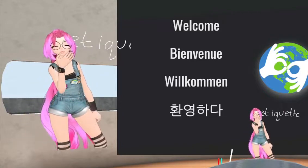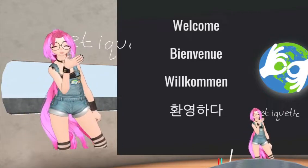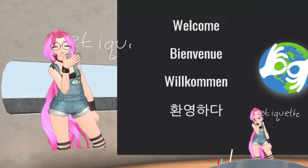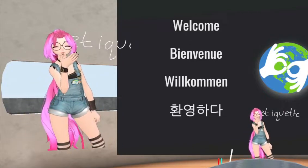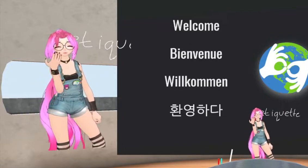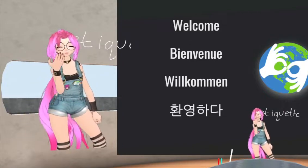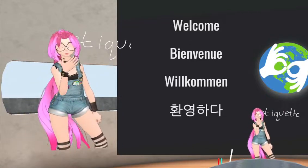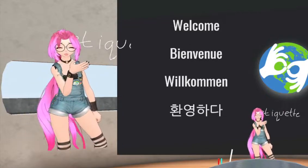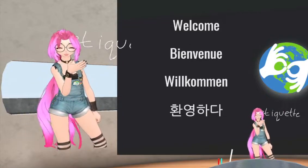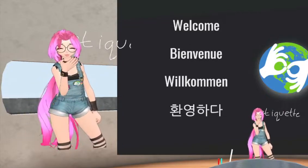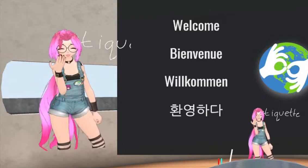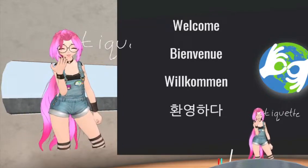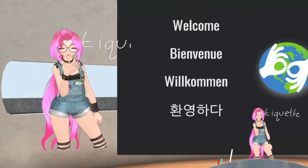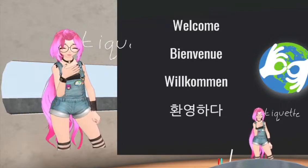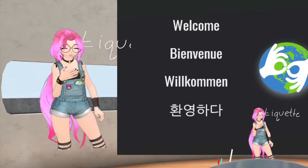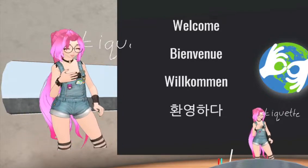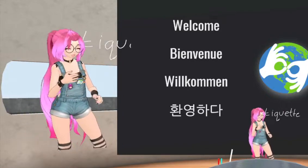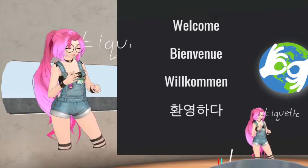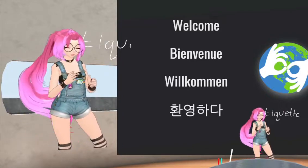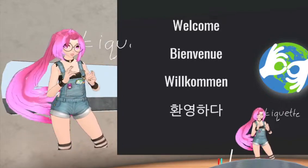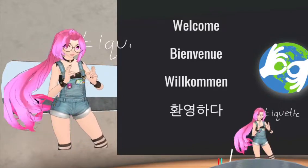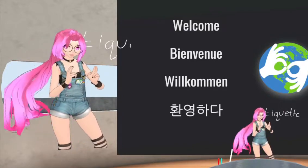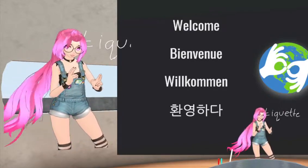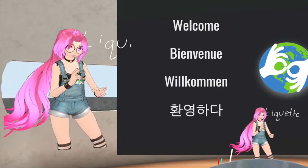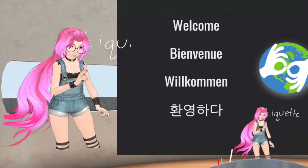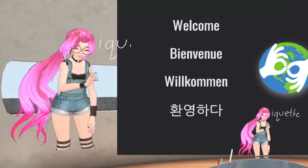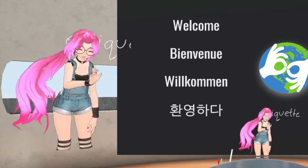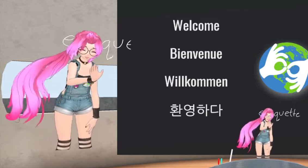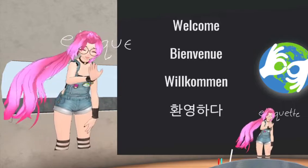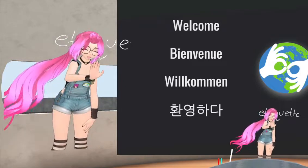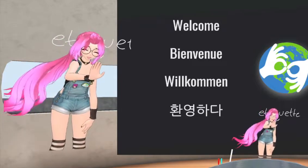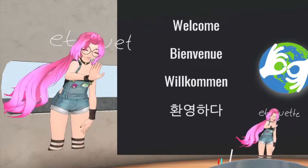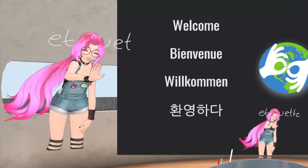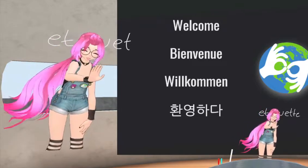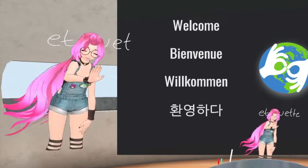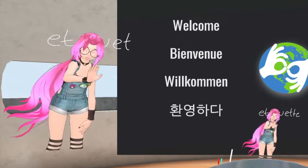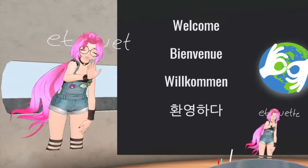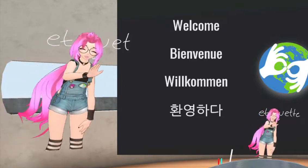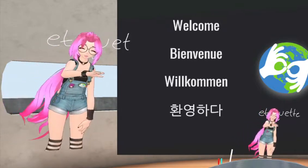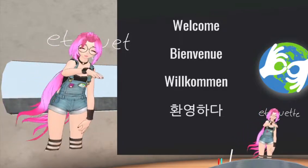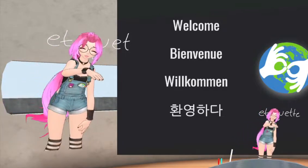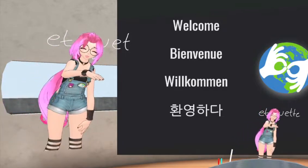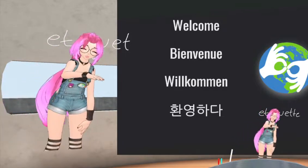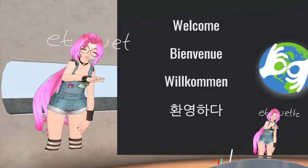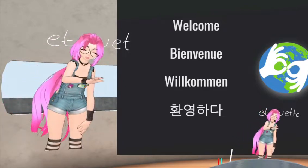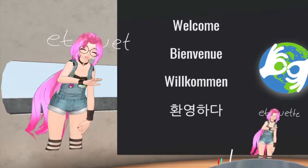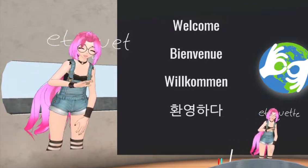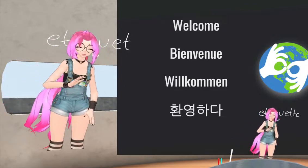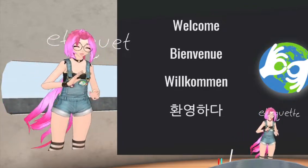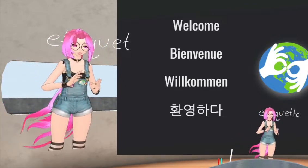Oh, okay, you do know. Okay, here we go. I'm gonna follow your lead. I hope you're not leading me the wrong way. E.